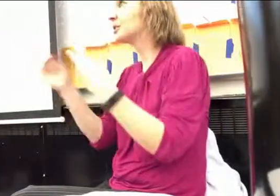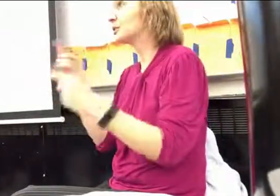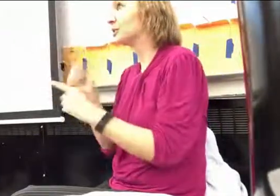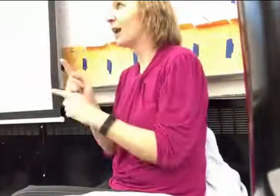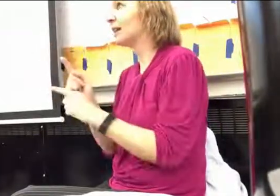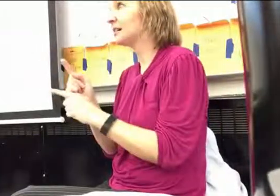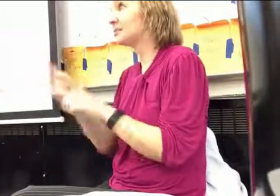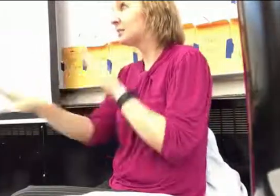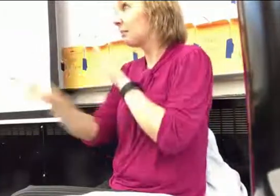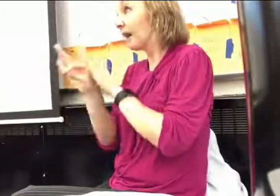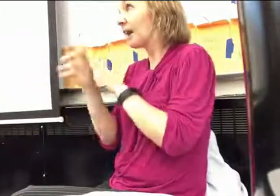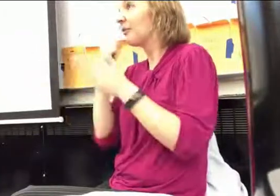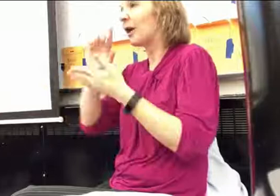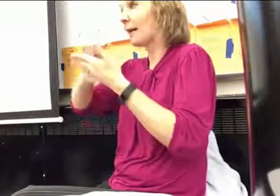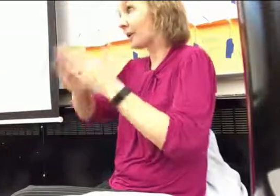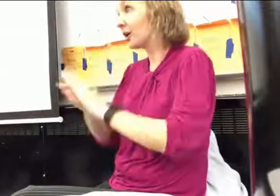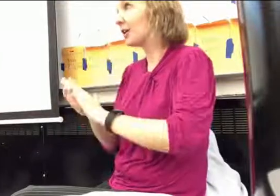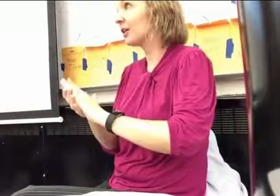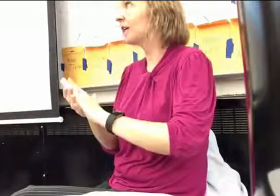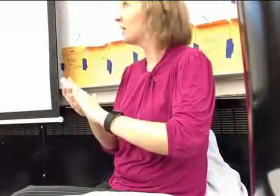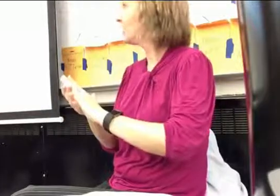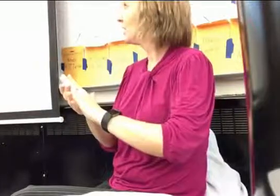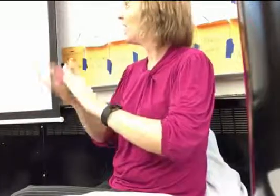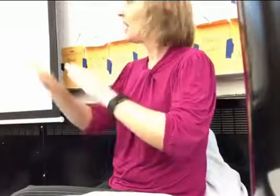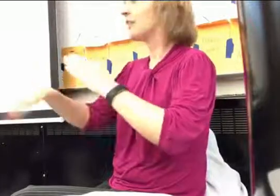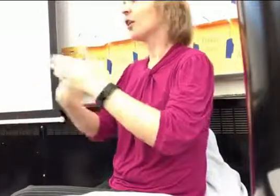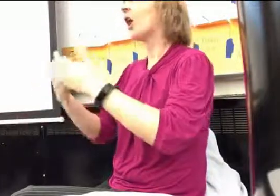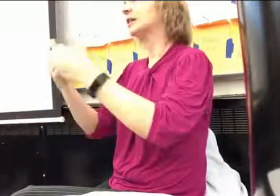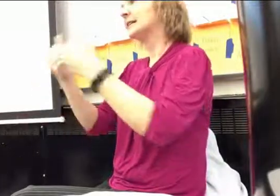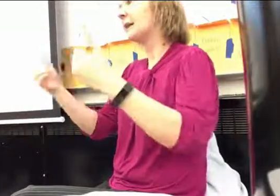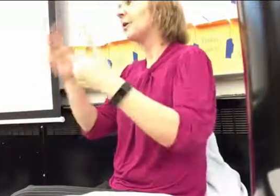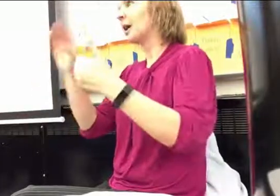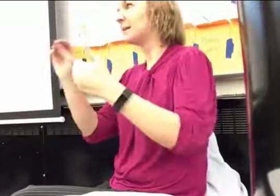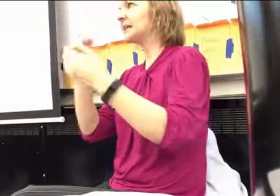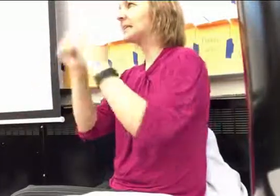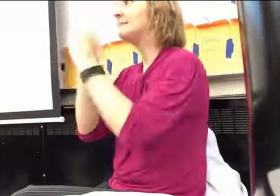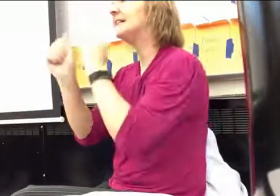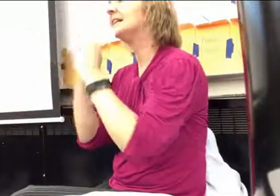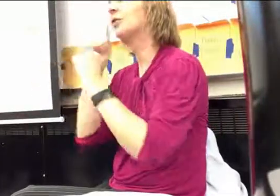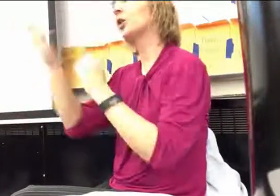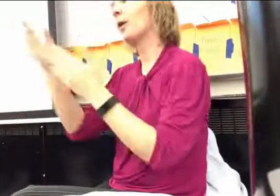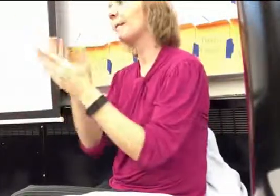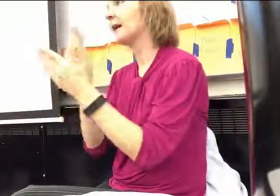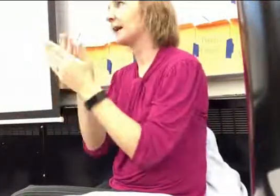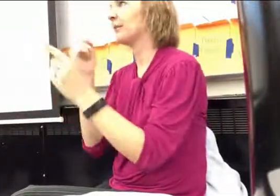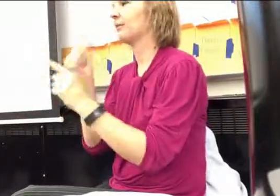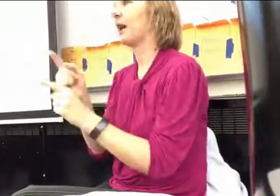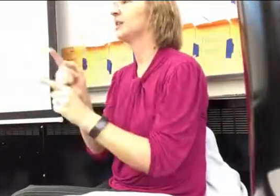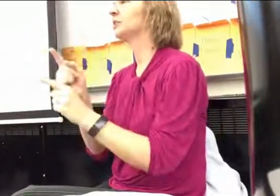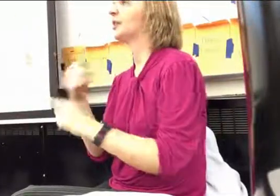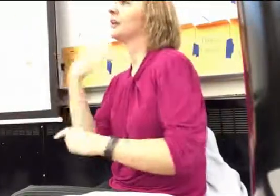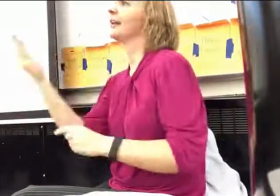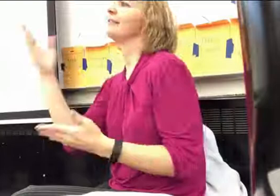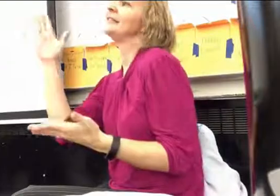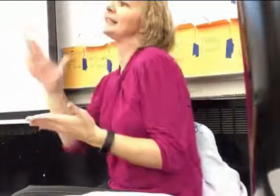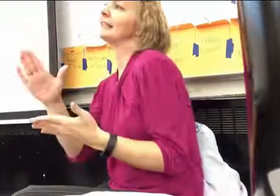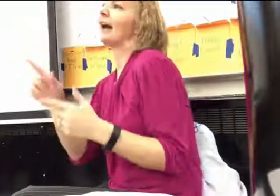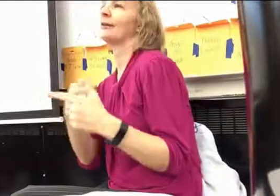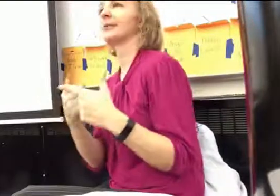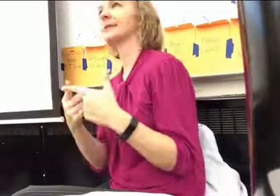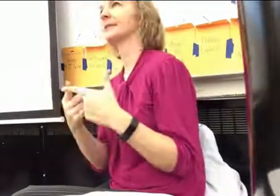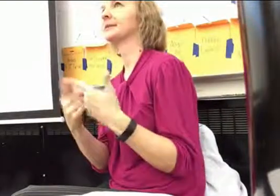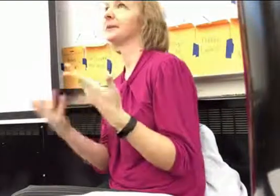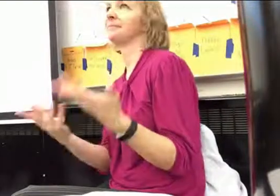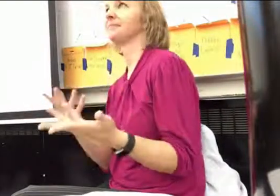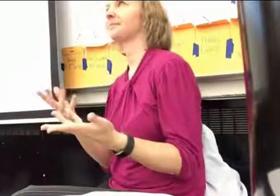to go to for your burgers. Now, all of these are separate companies competing for your money. So they're going to give like discounts, right? So